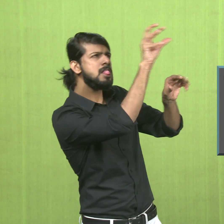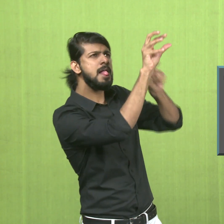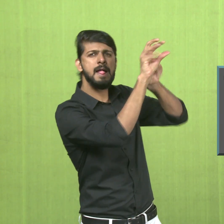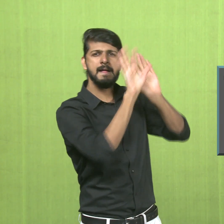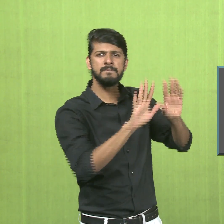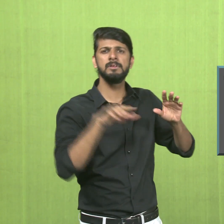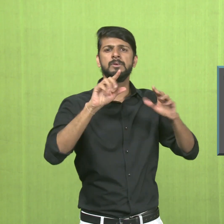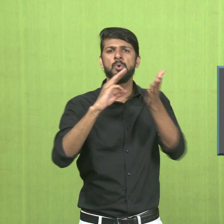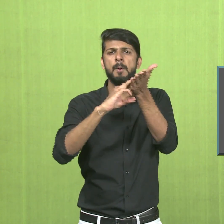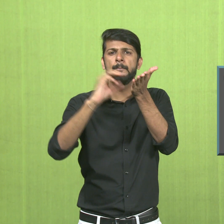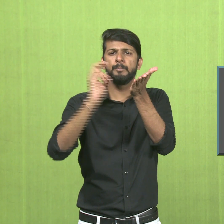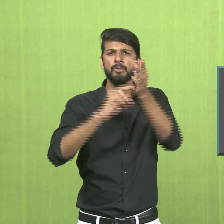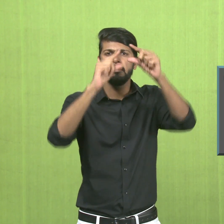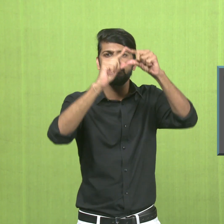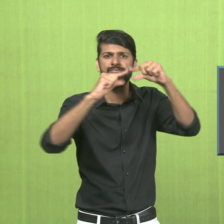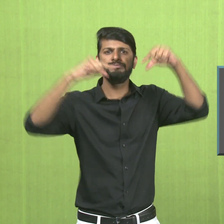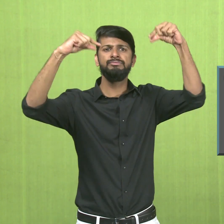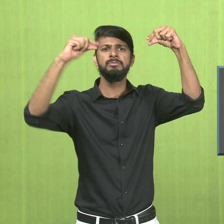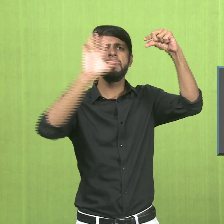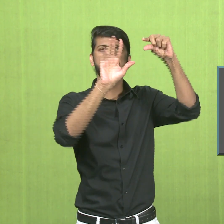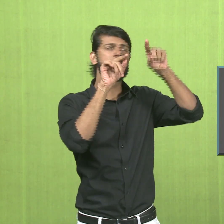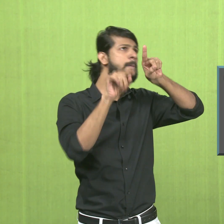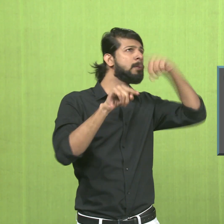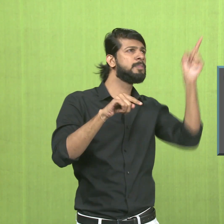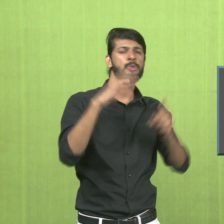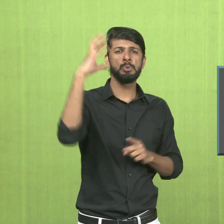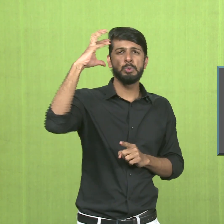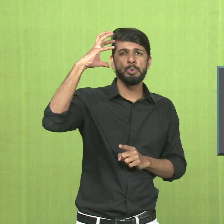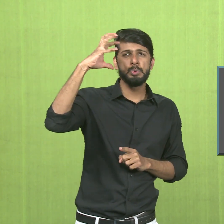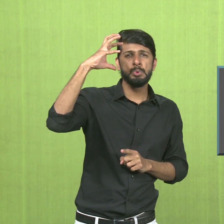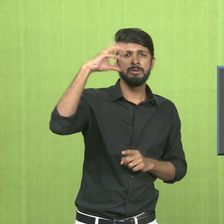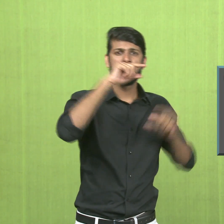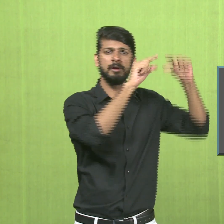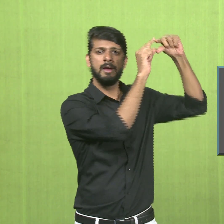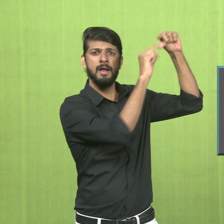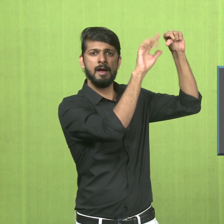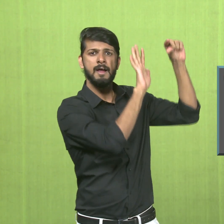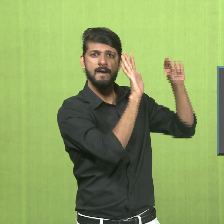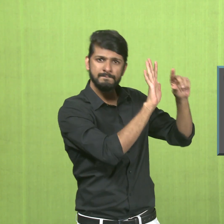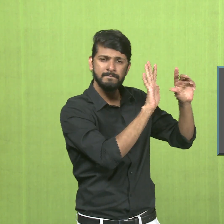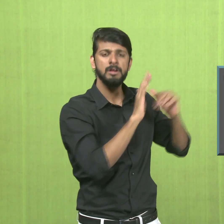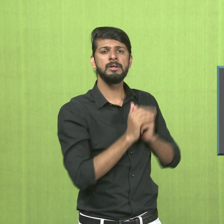There are other symbols which are considered lucky, which are like the moon, the sun.